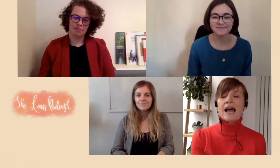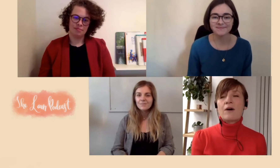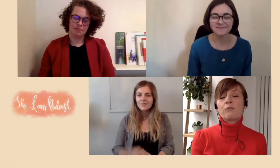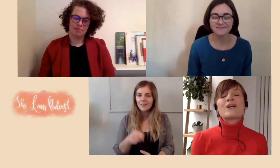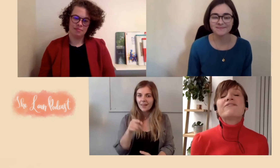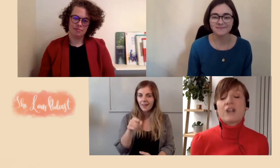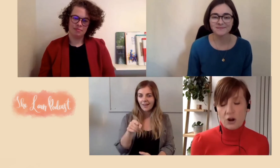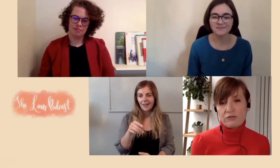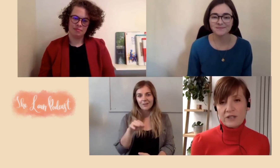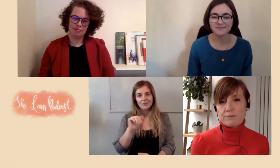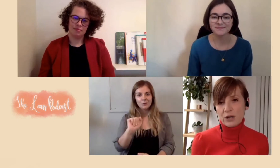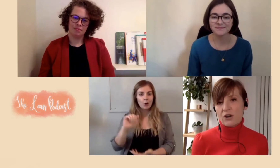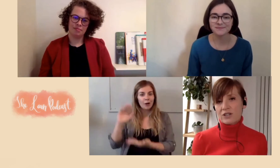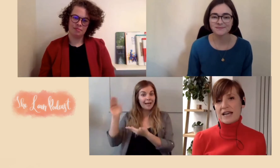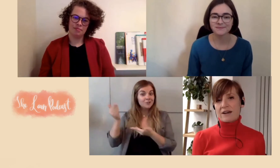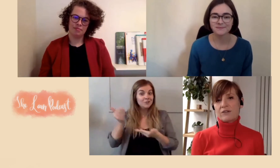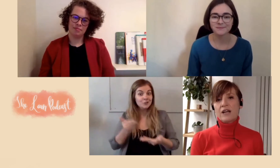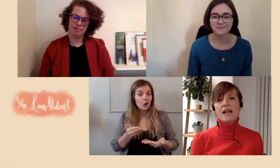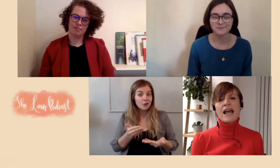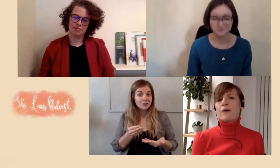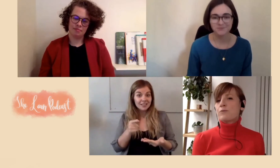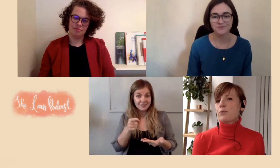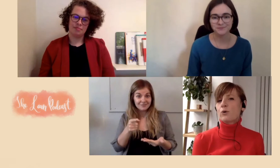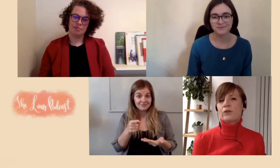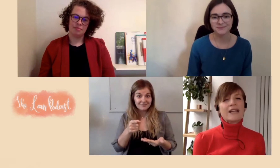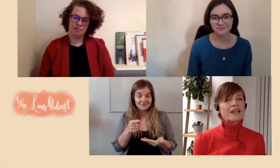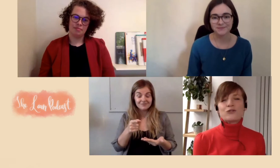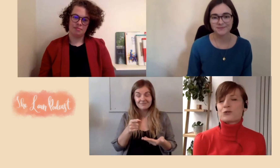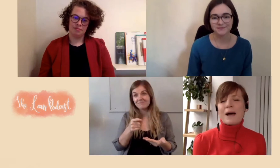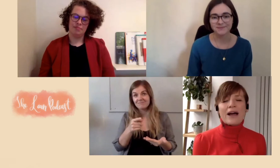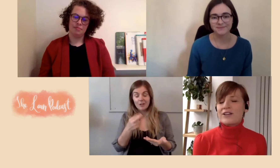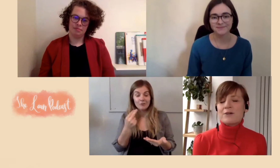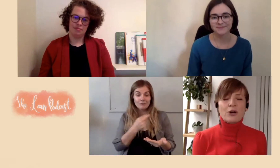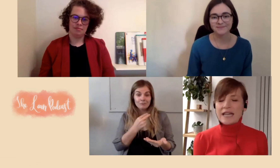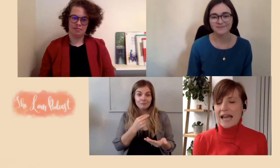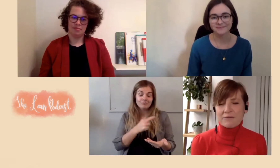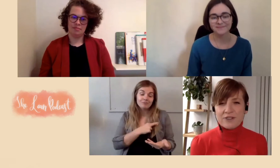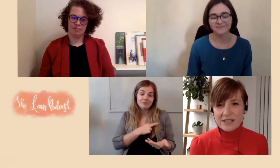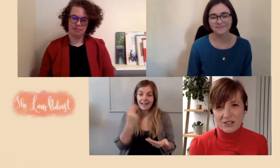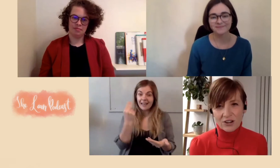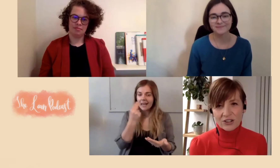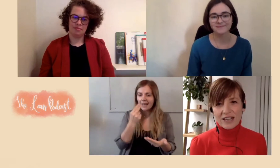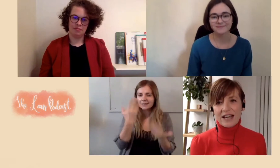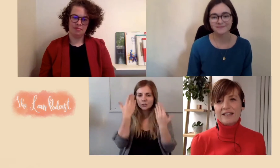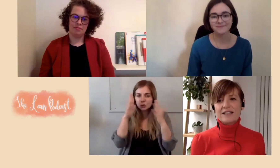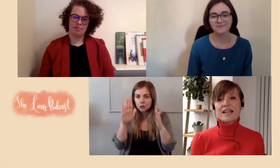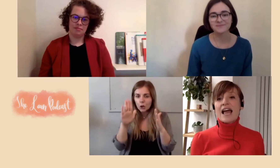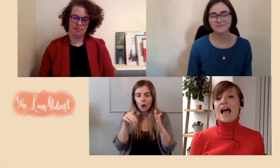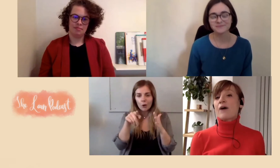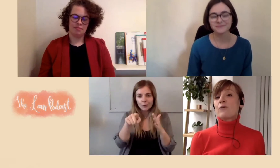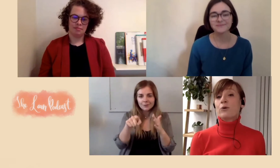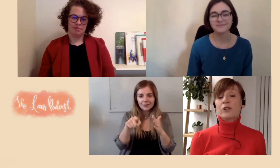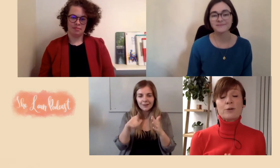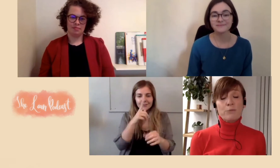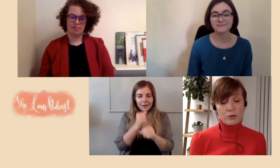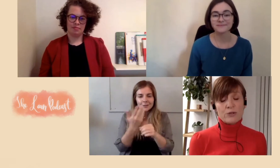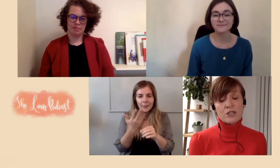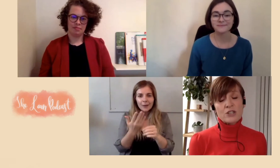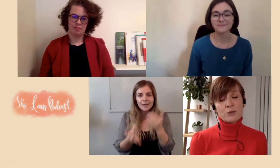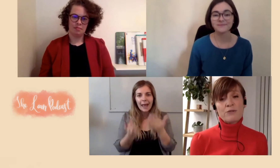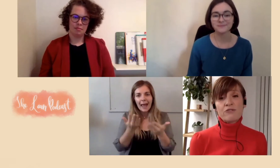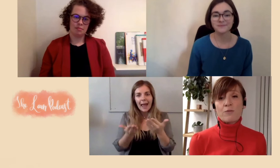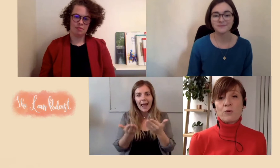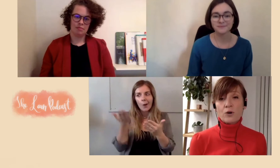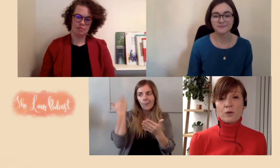you nicely outlined some of the issues around going from home to work and back again,